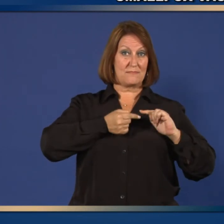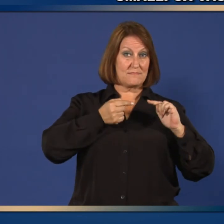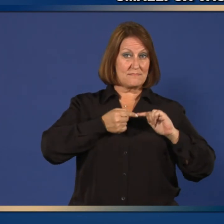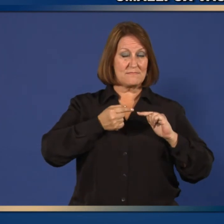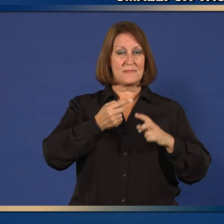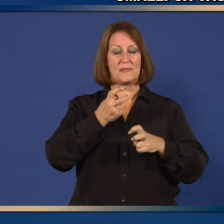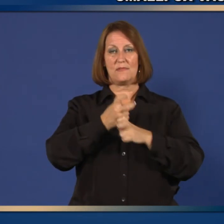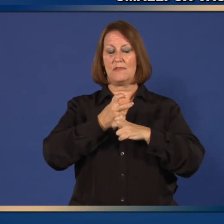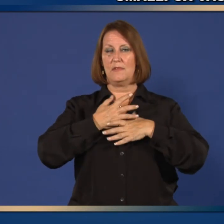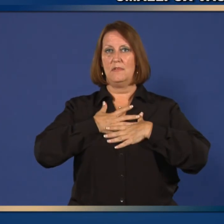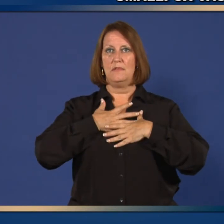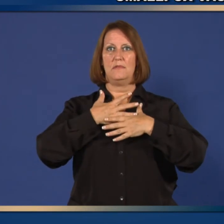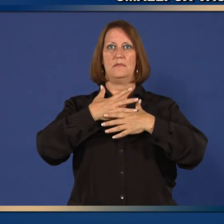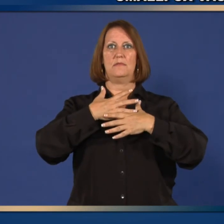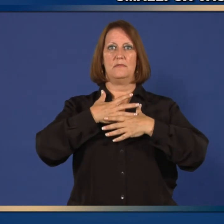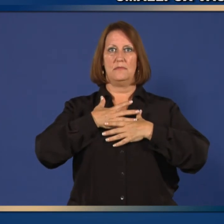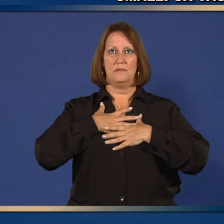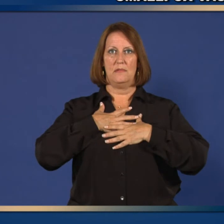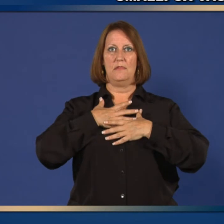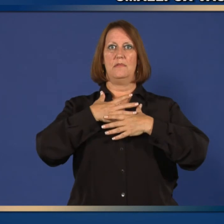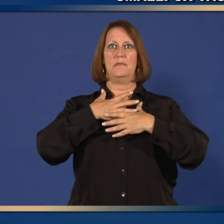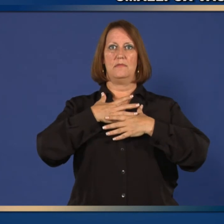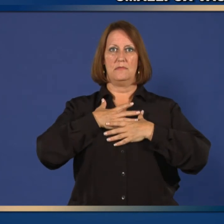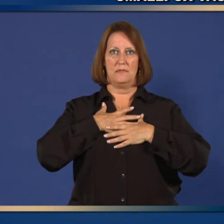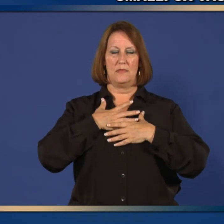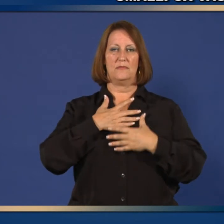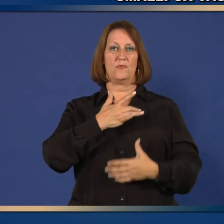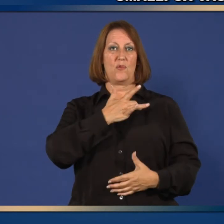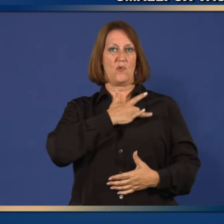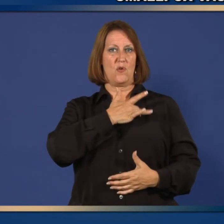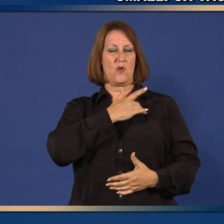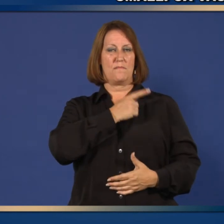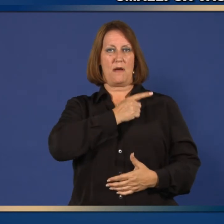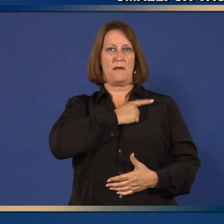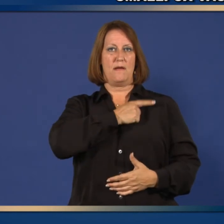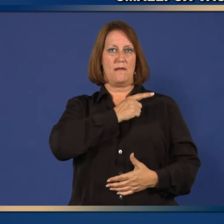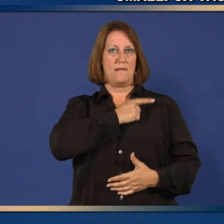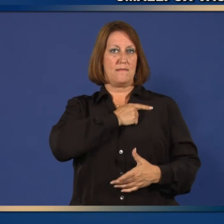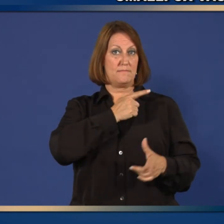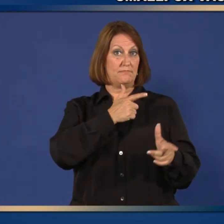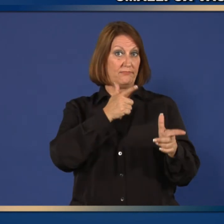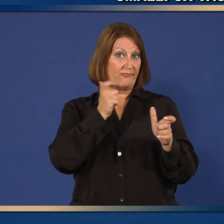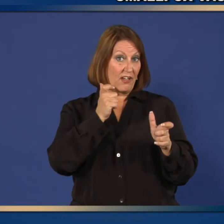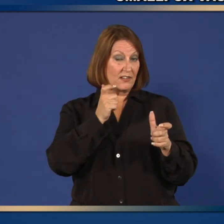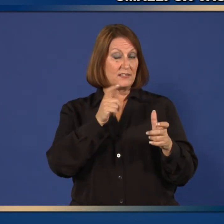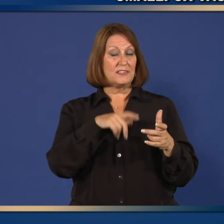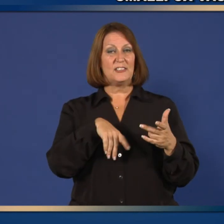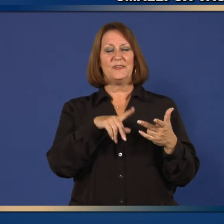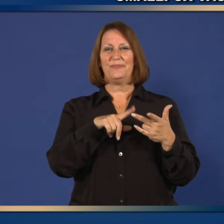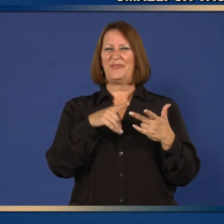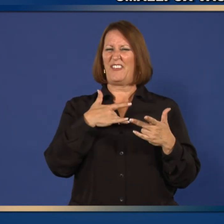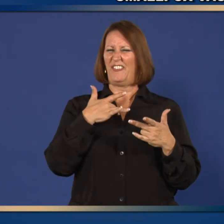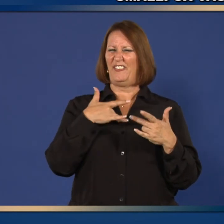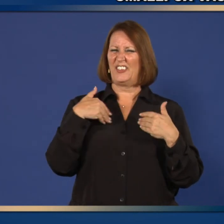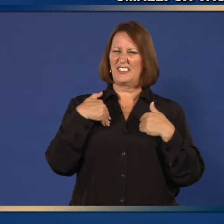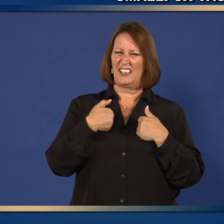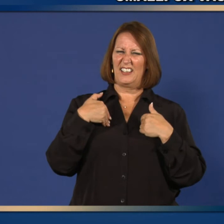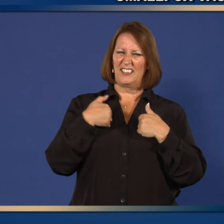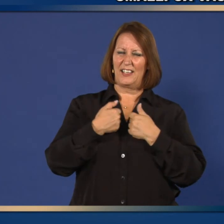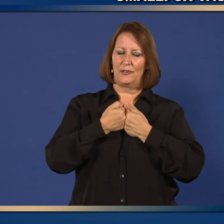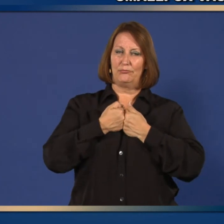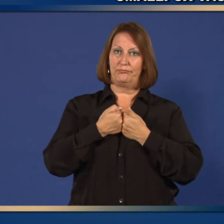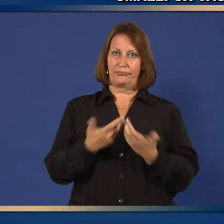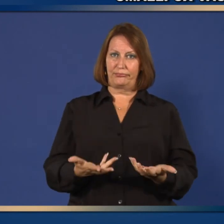pain, shortness of breath, rapid or unusual heartbeat, or